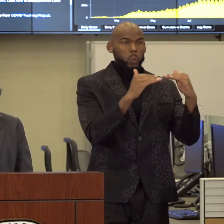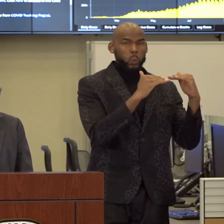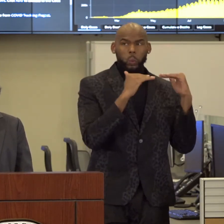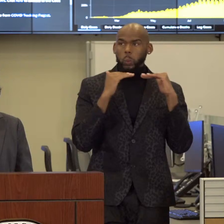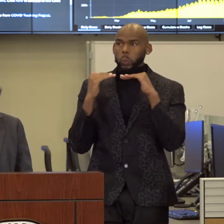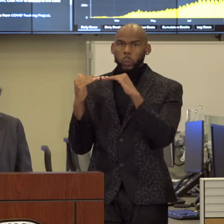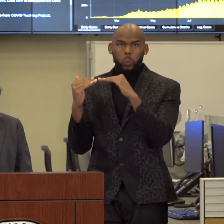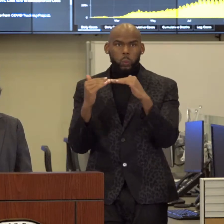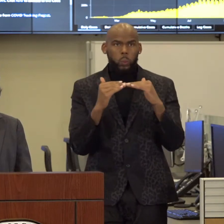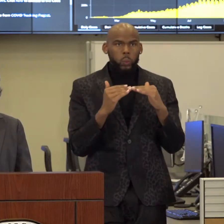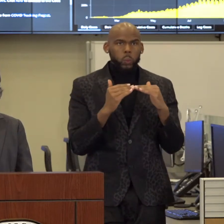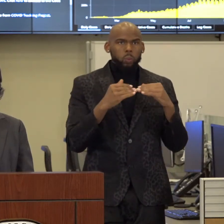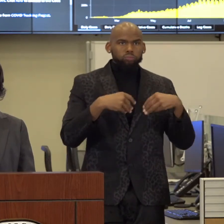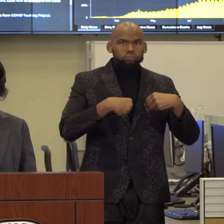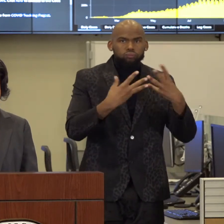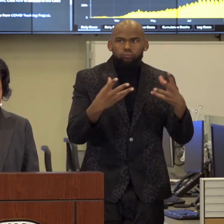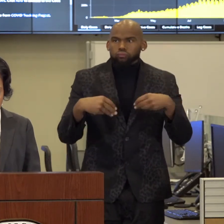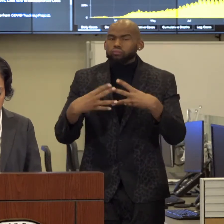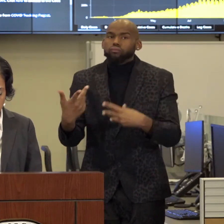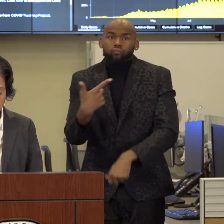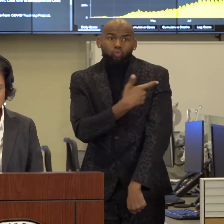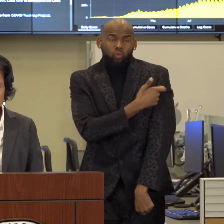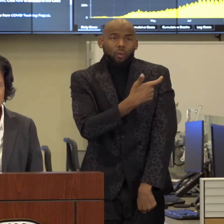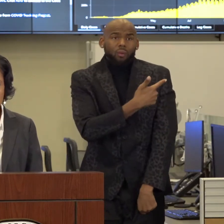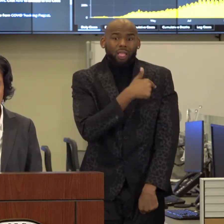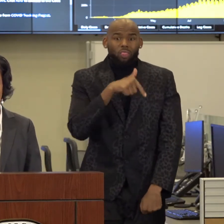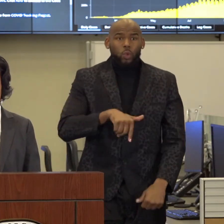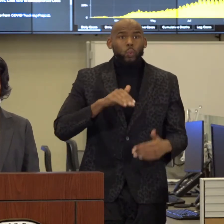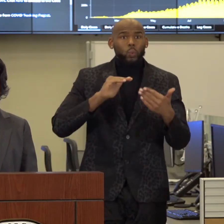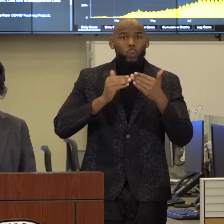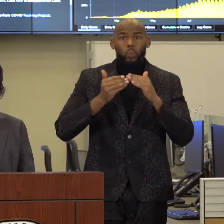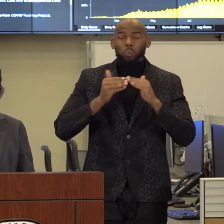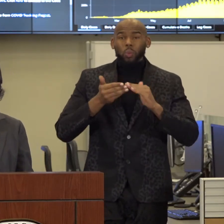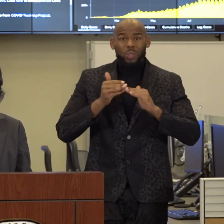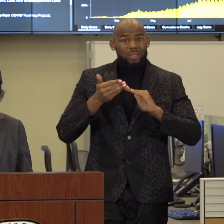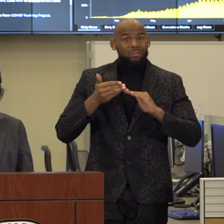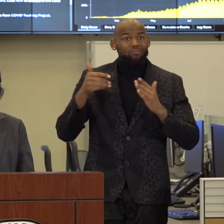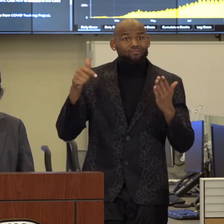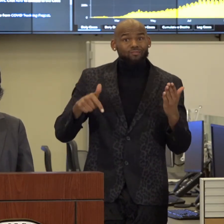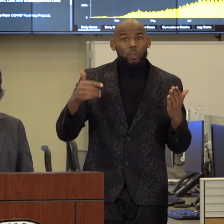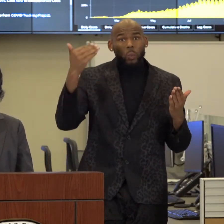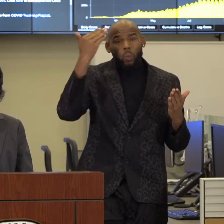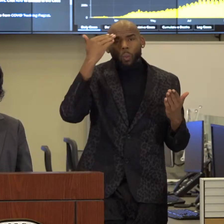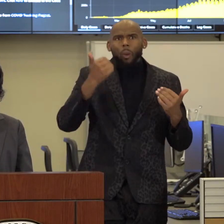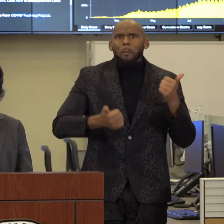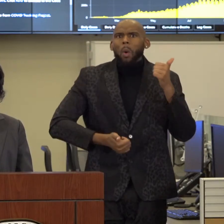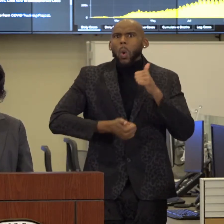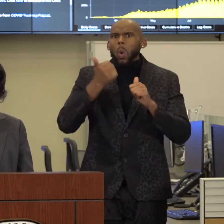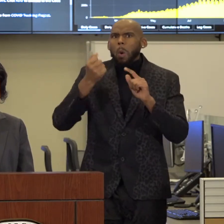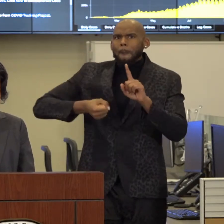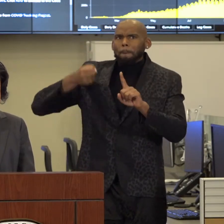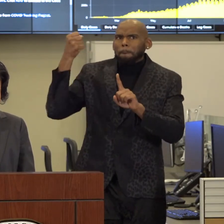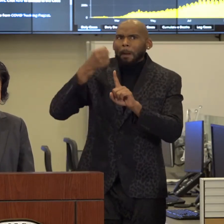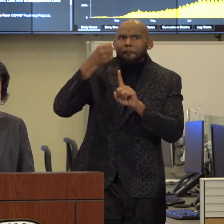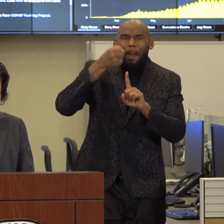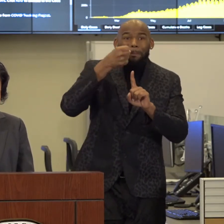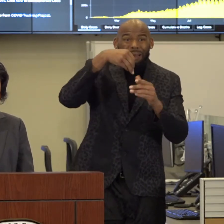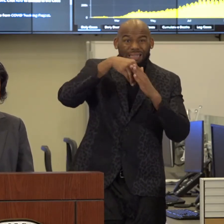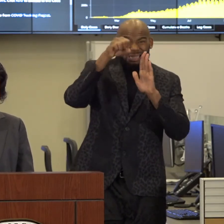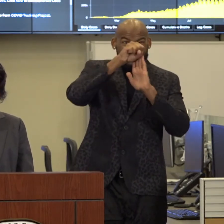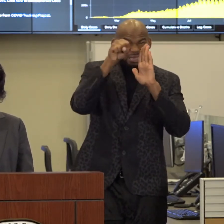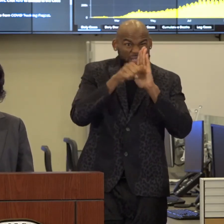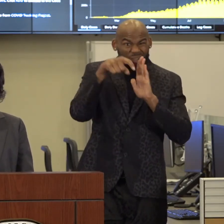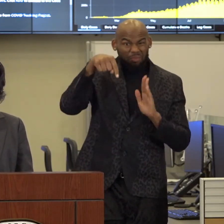in terms of the delivery of vaccine in our community, which was, by the way, as we all know, the most impacted in the state. And so